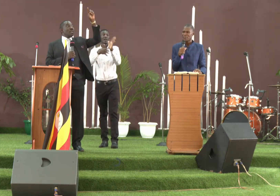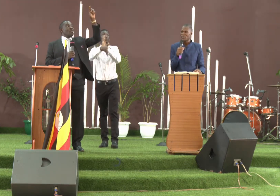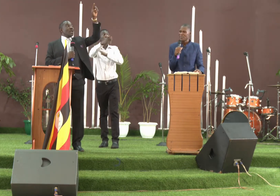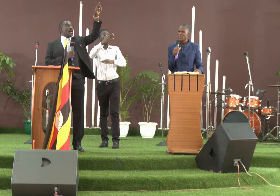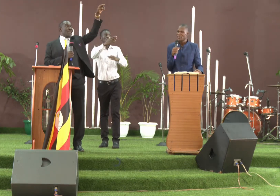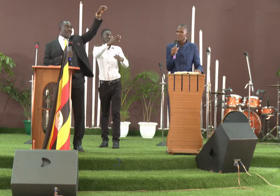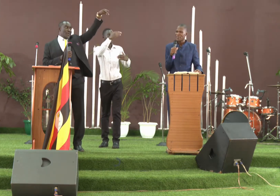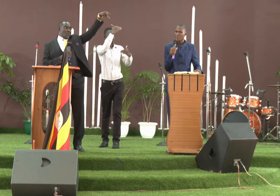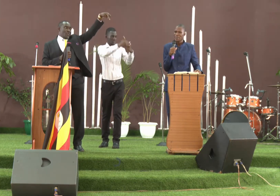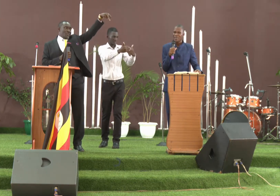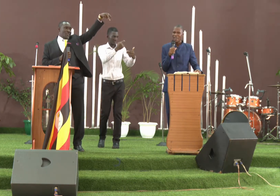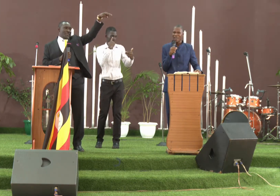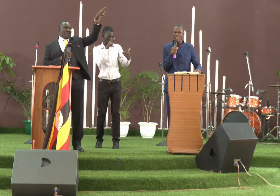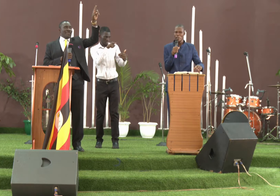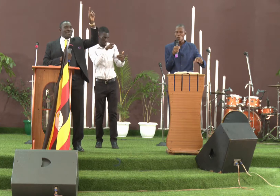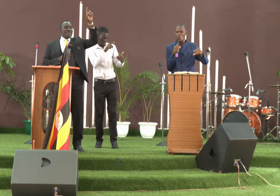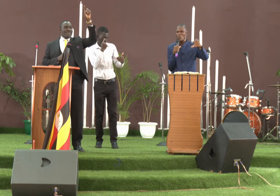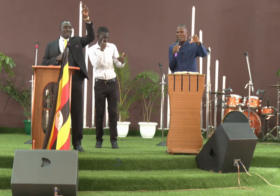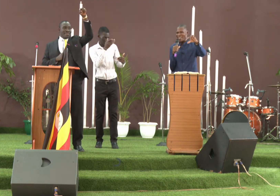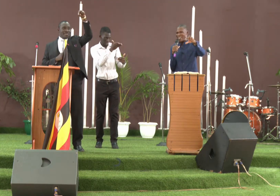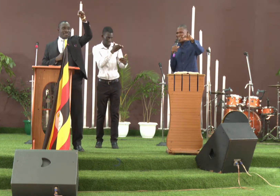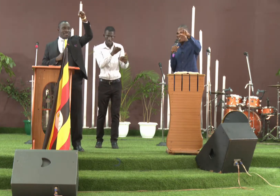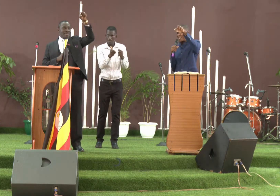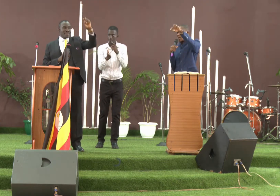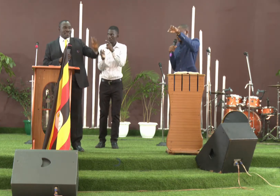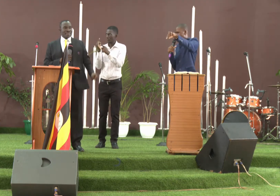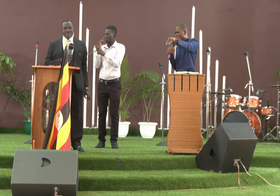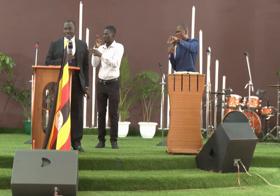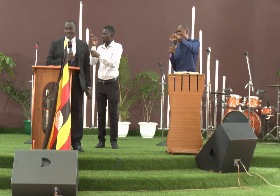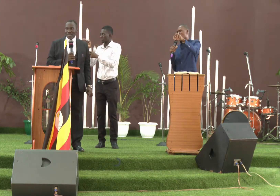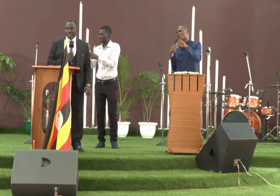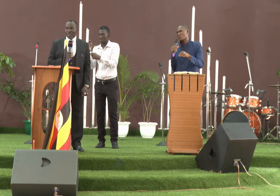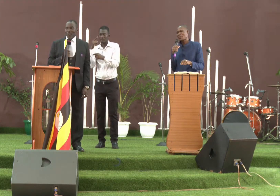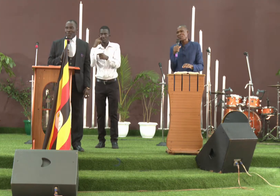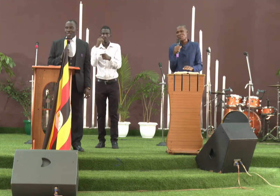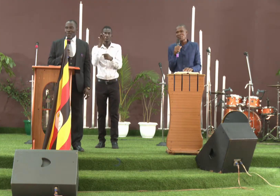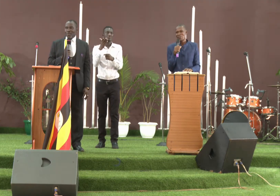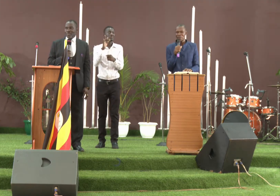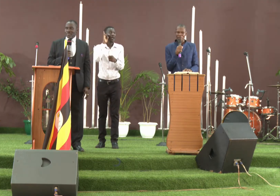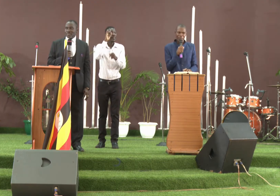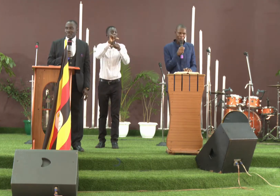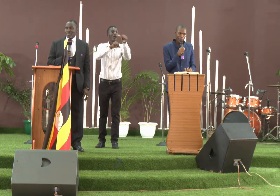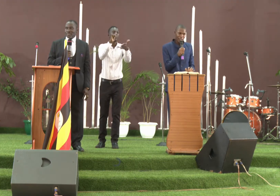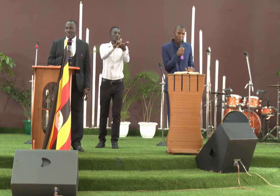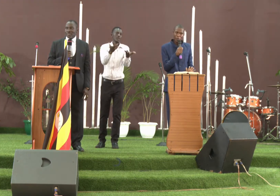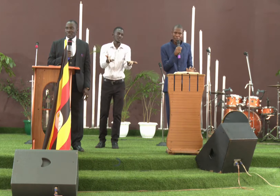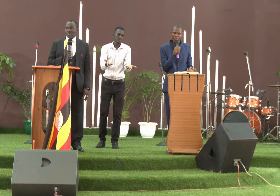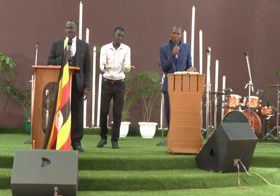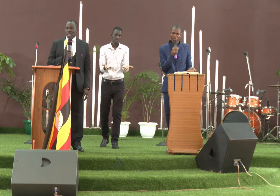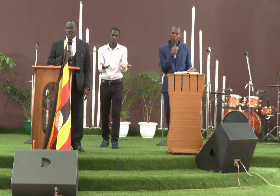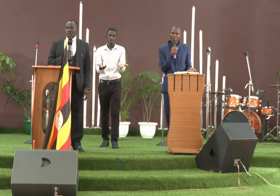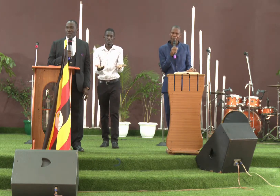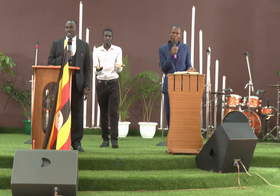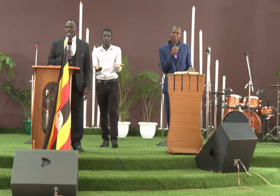out wanaalabyeho. And it is God marking that he has seen up to this point. Kyekirowoozeeko. Think about